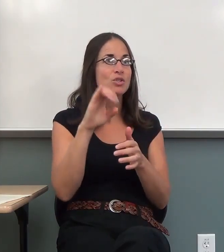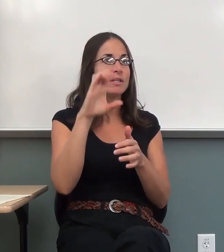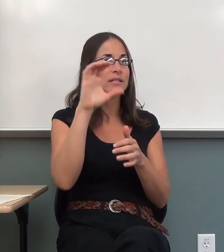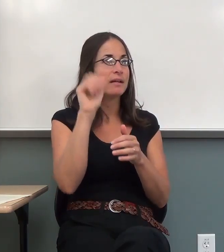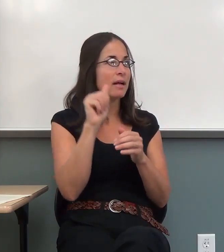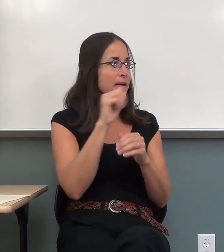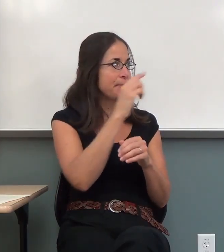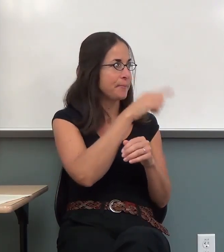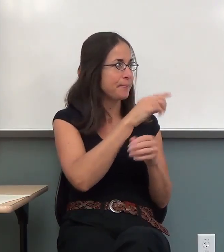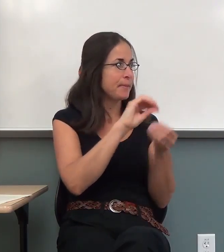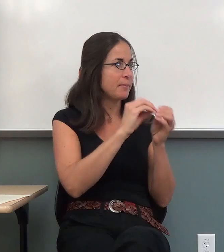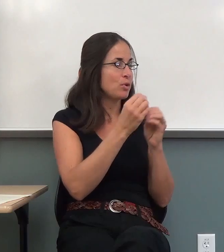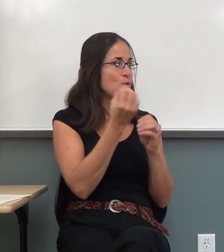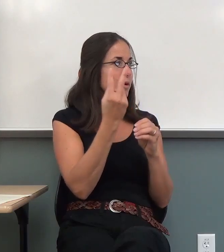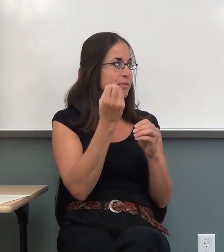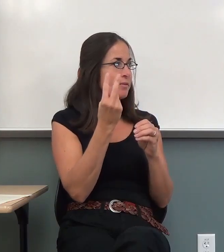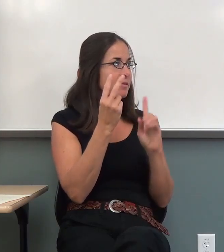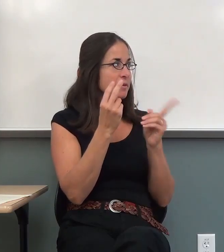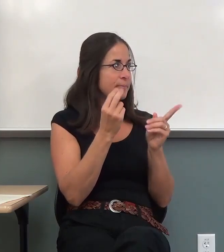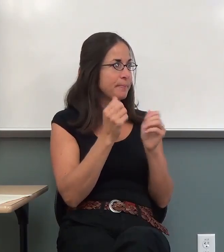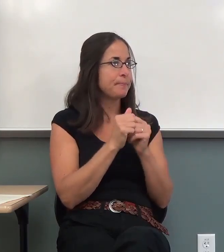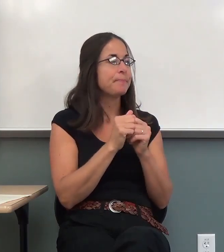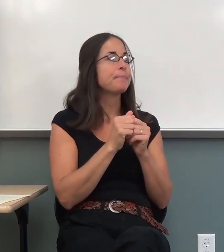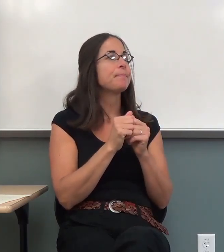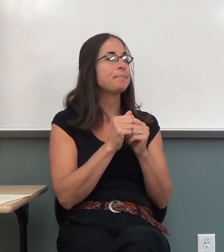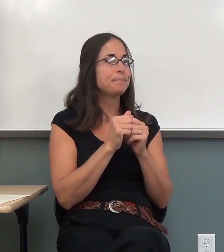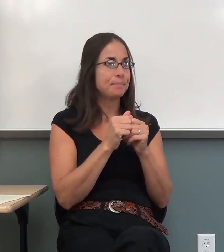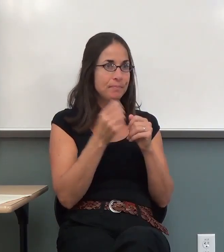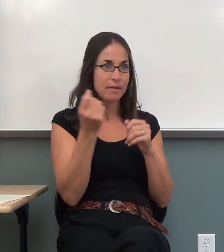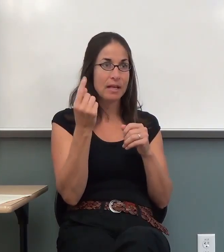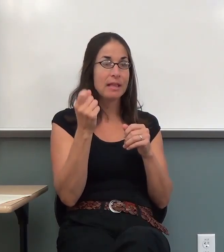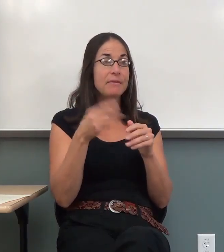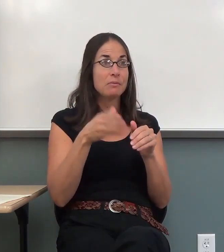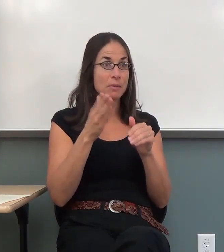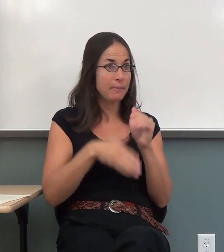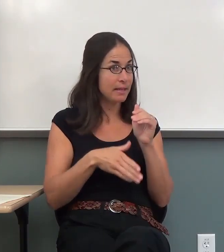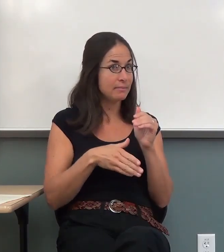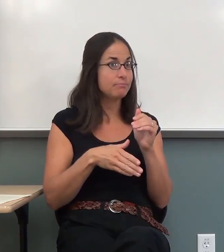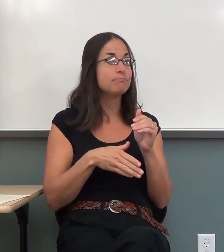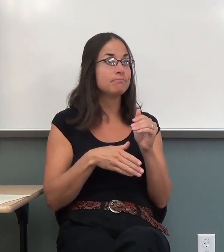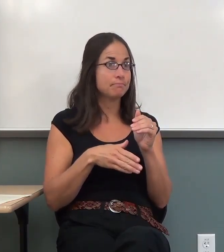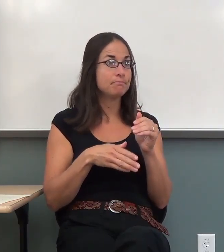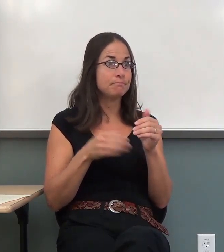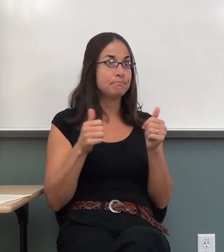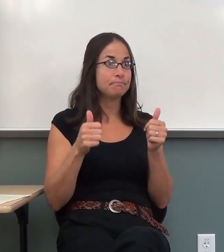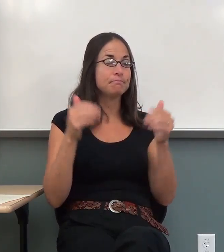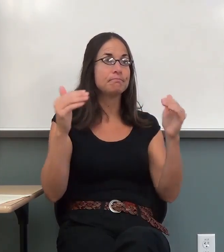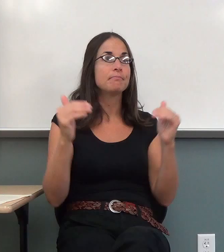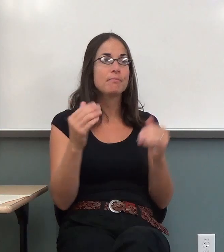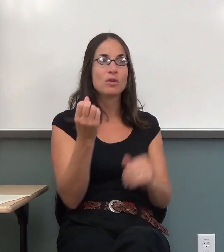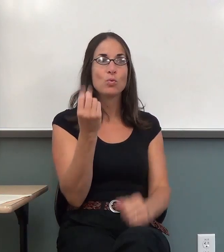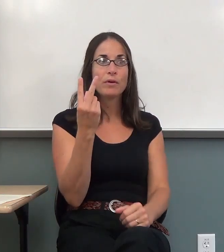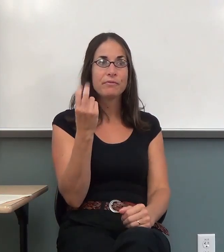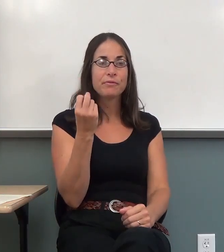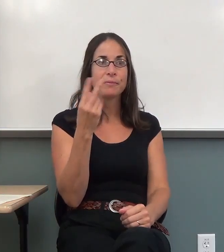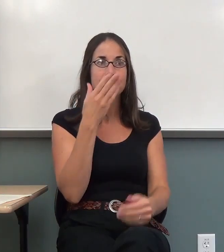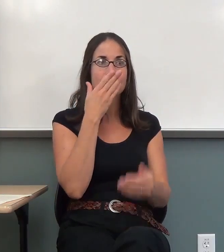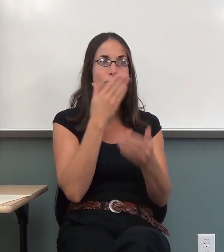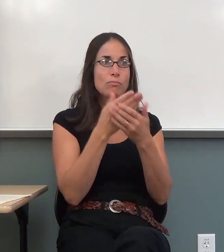12, please? So number 11 was complete. Number 12. This is great practice for you guys. You're going to have to do it